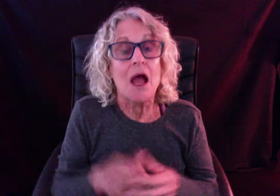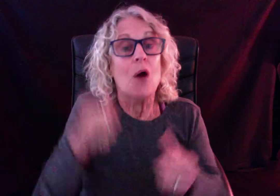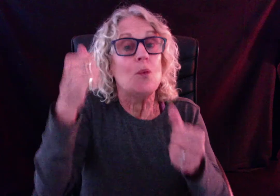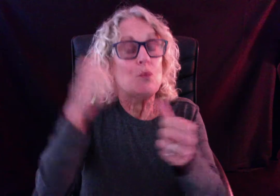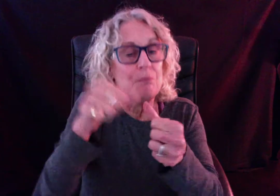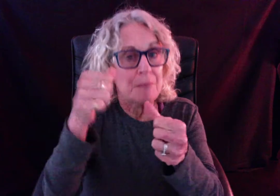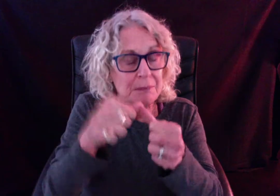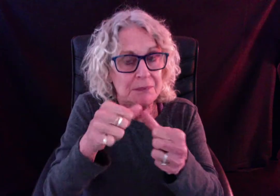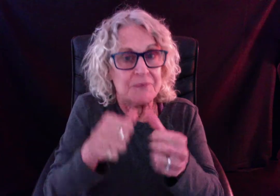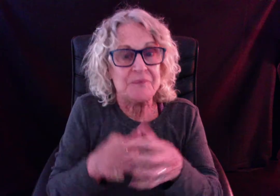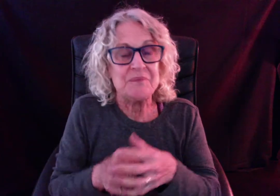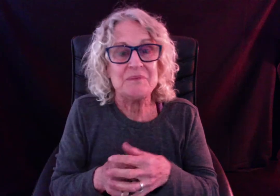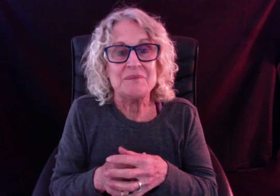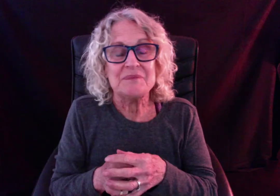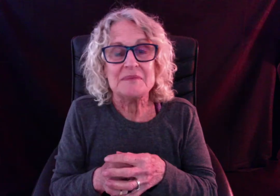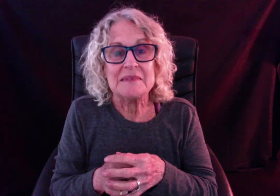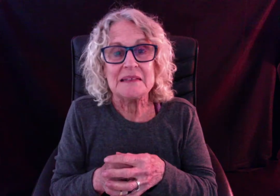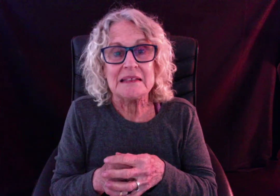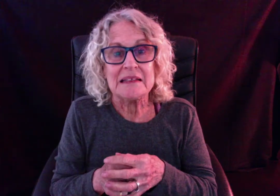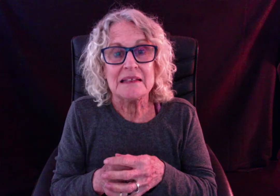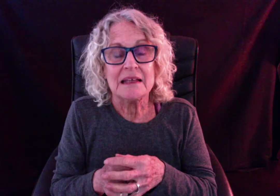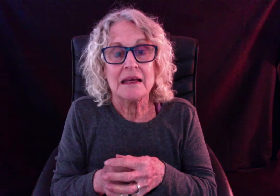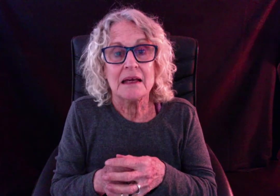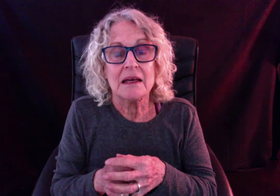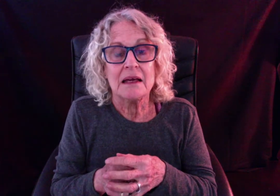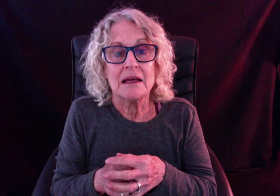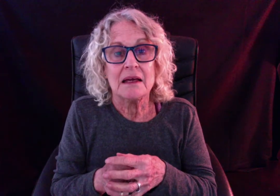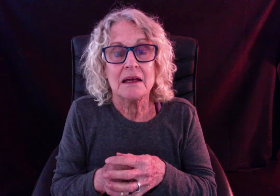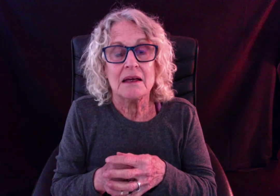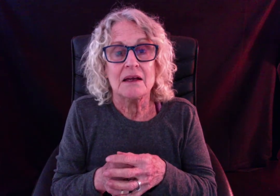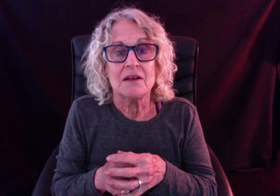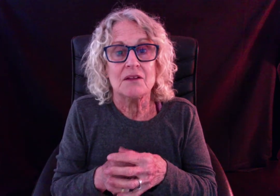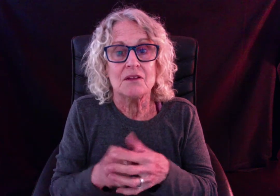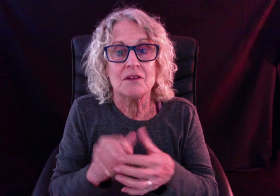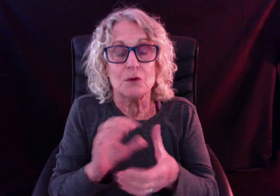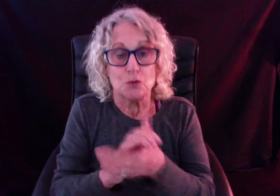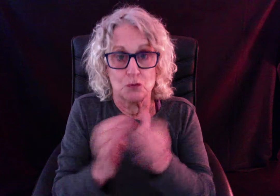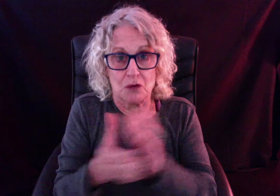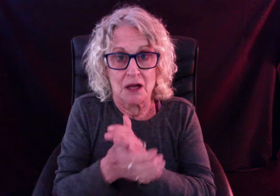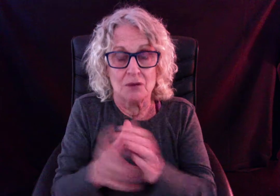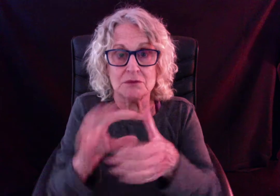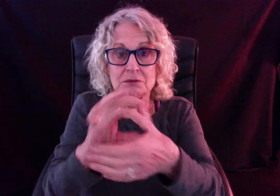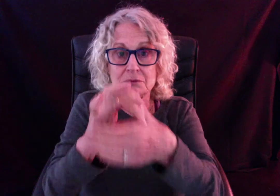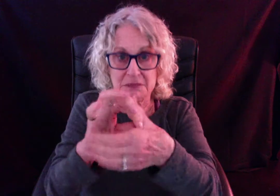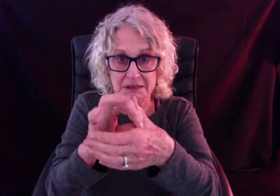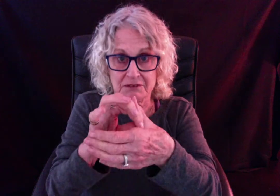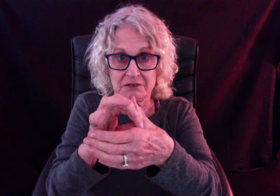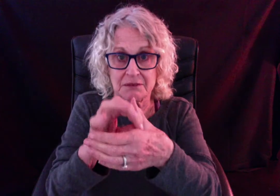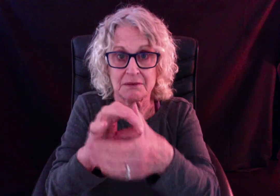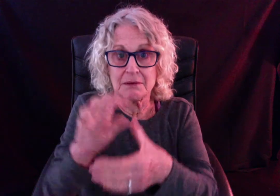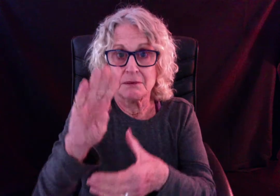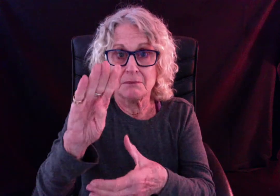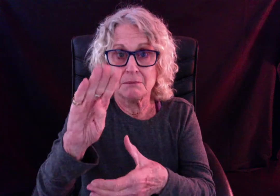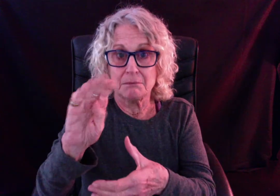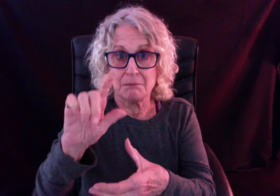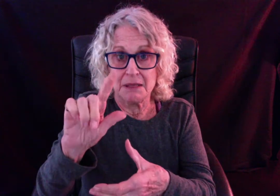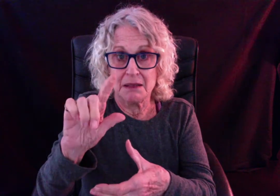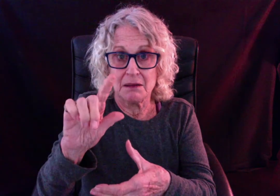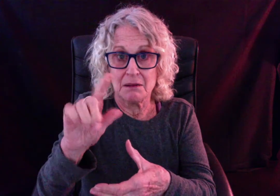that you have the ground beef, the bell pepper chopped up, you